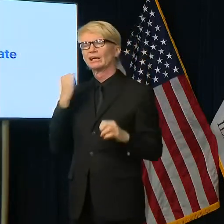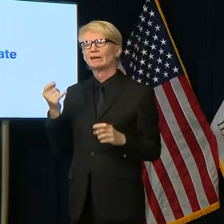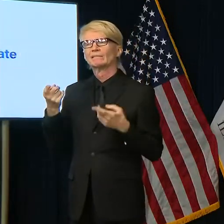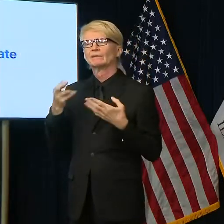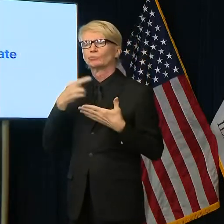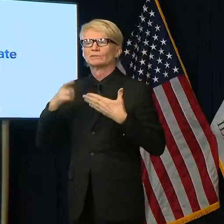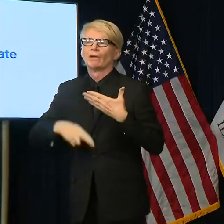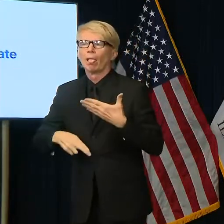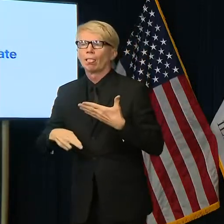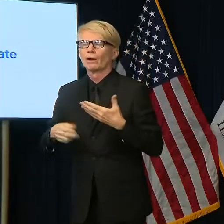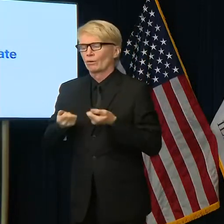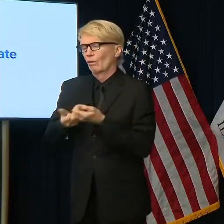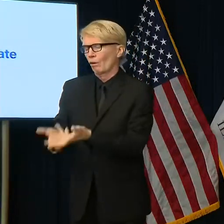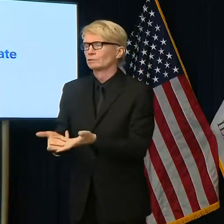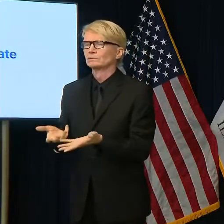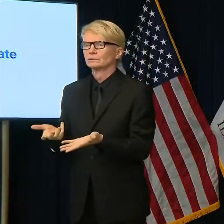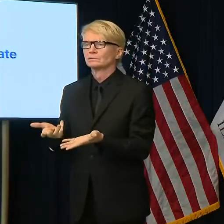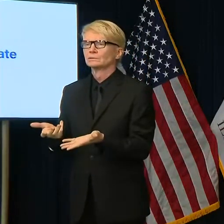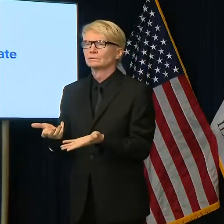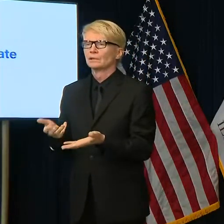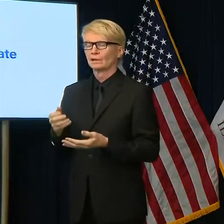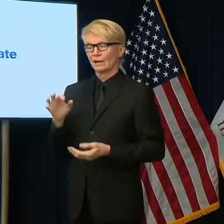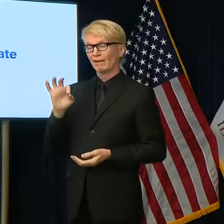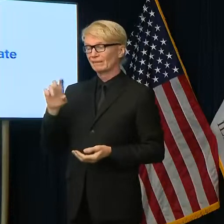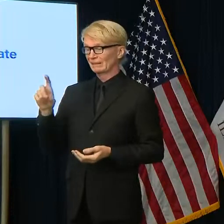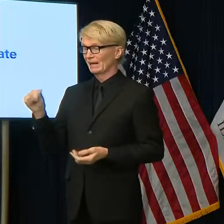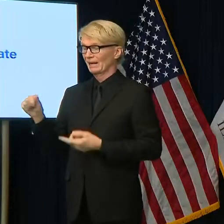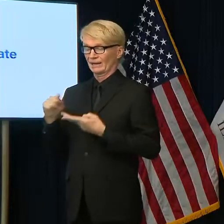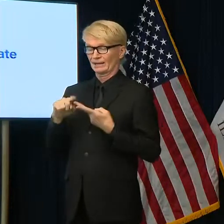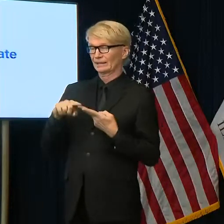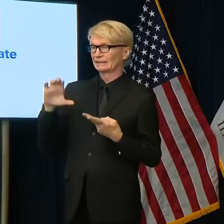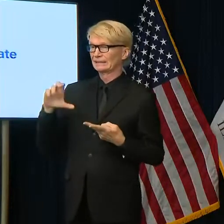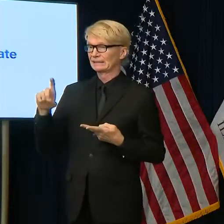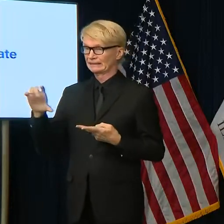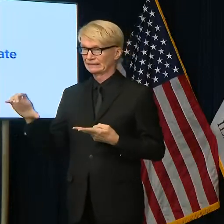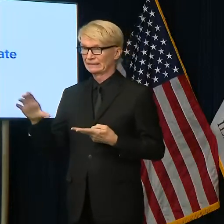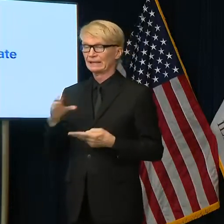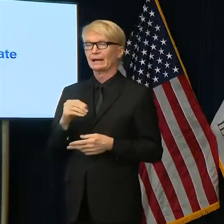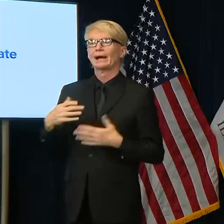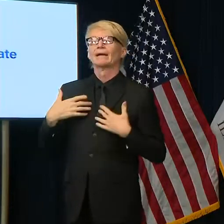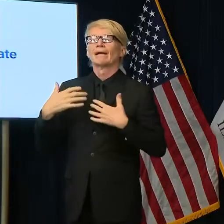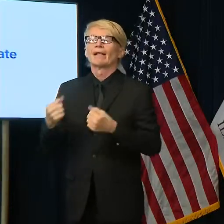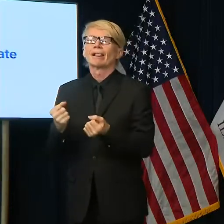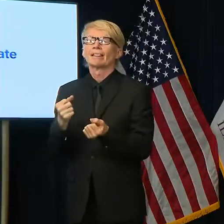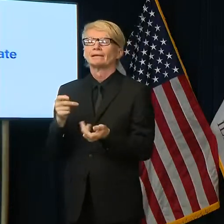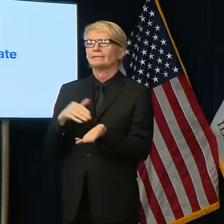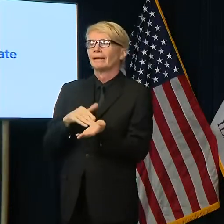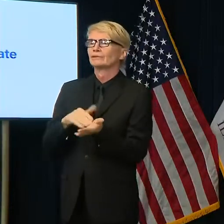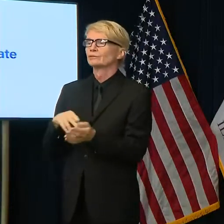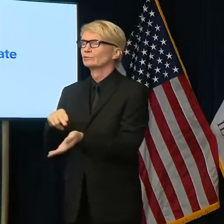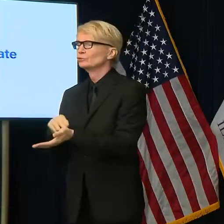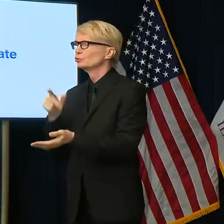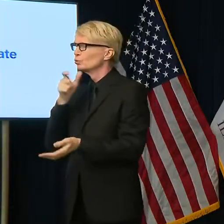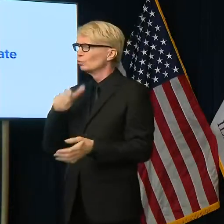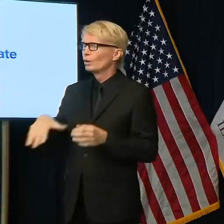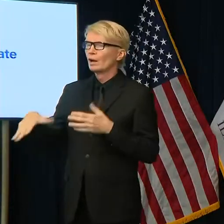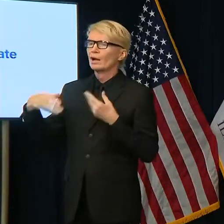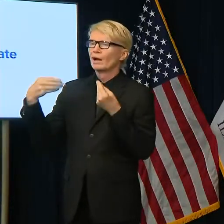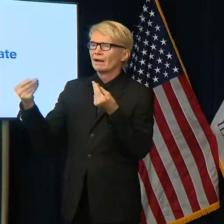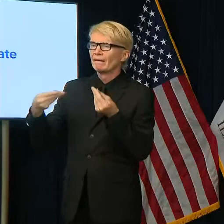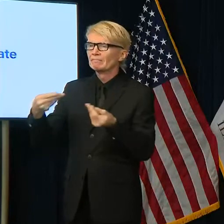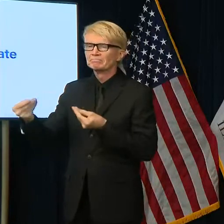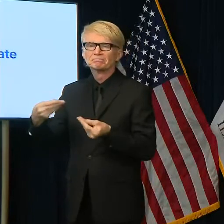I think we'll get more information from the FDA and the CDC, and I think healthcare professionals in the settings know how to